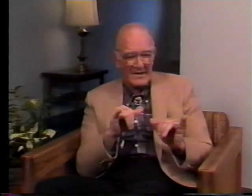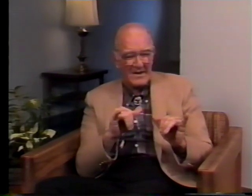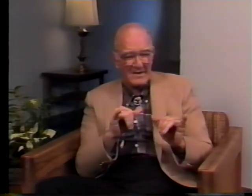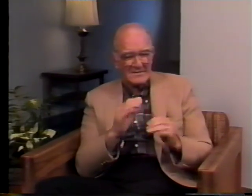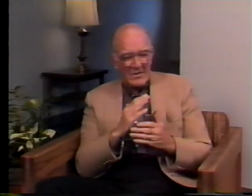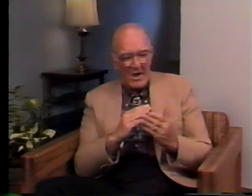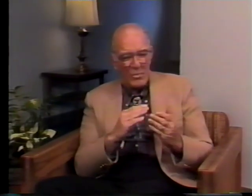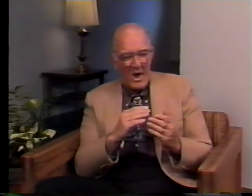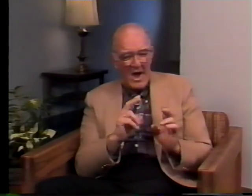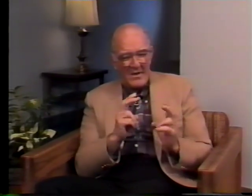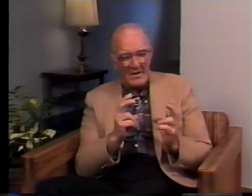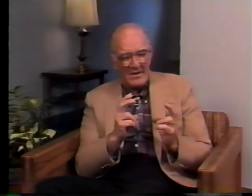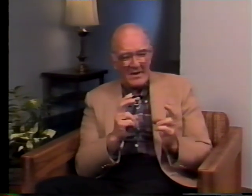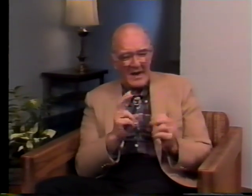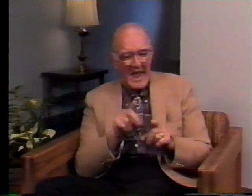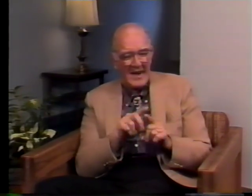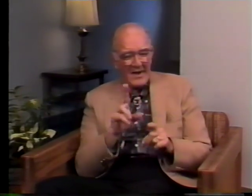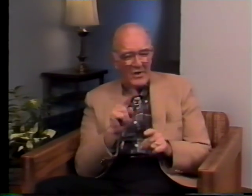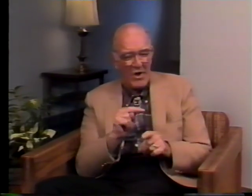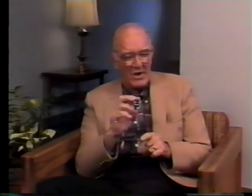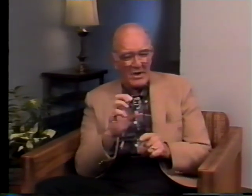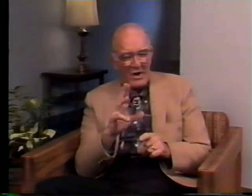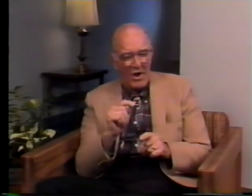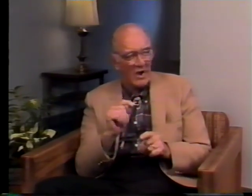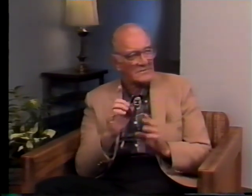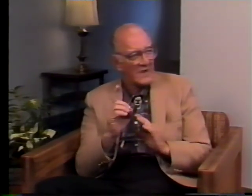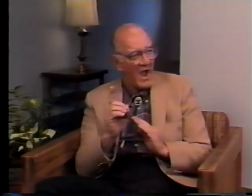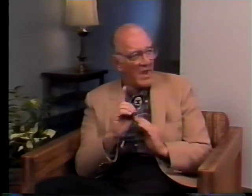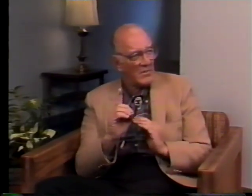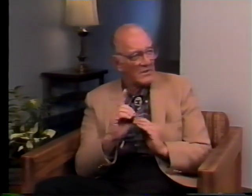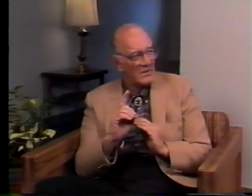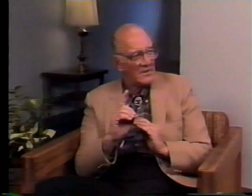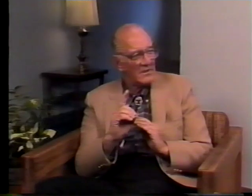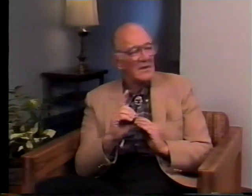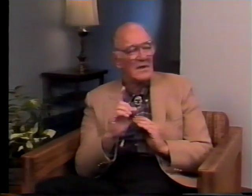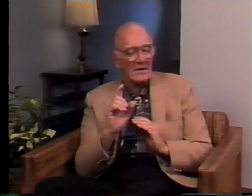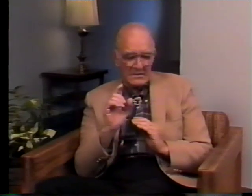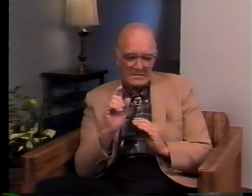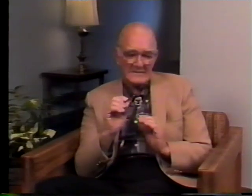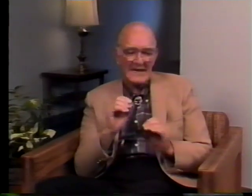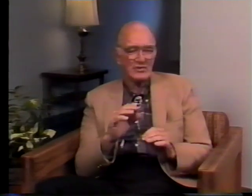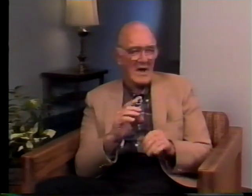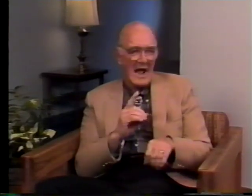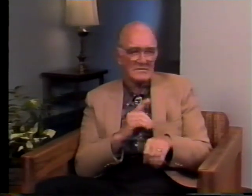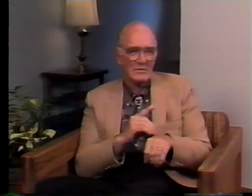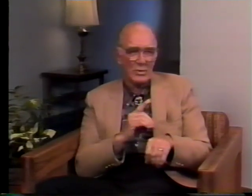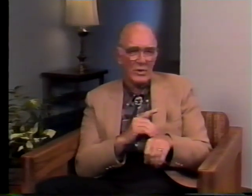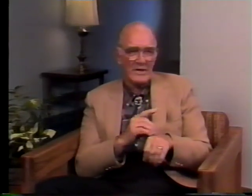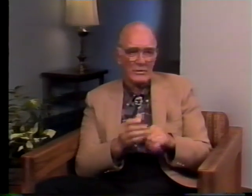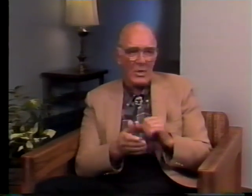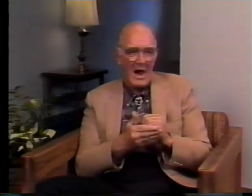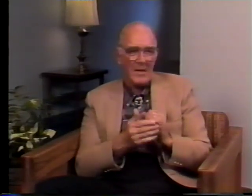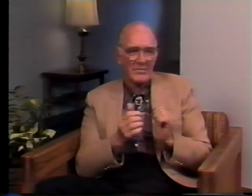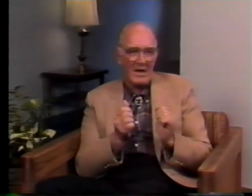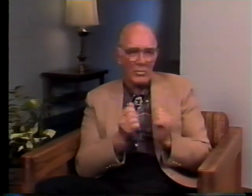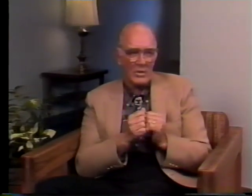still somewhat like an uncut diamond, the teacher has a duty to help them with